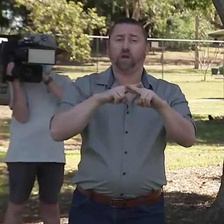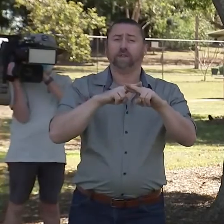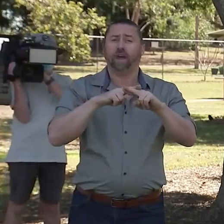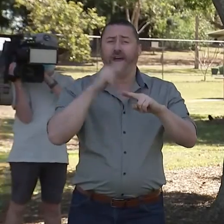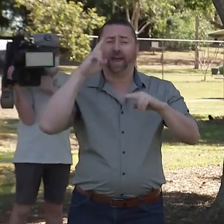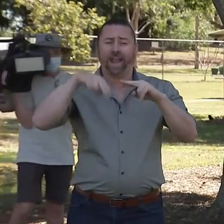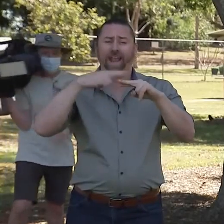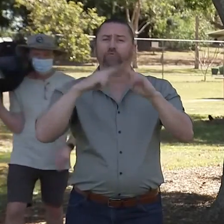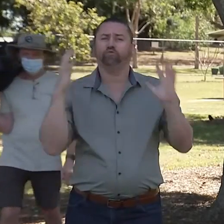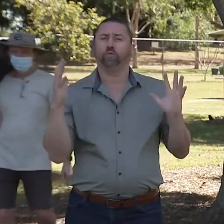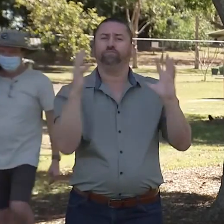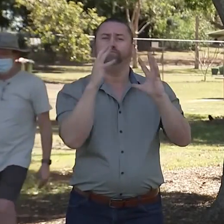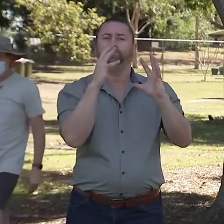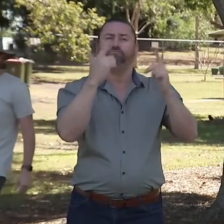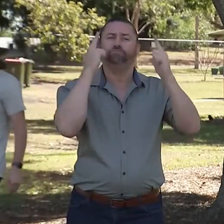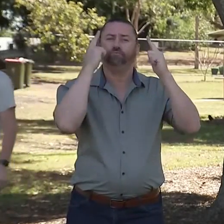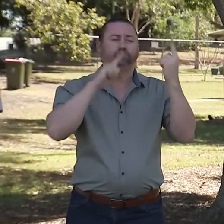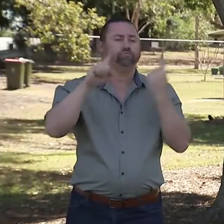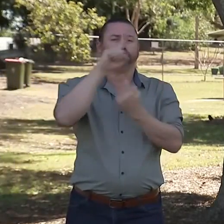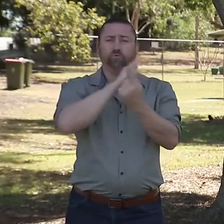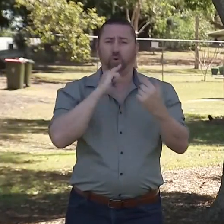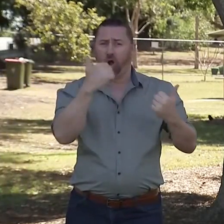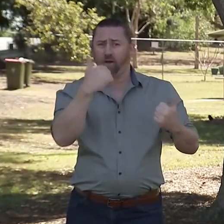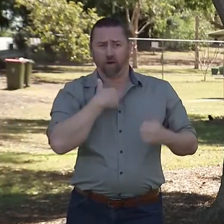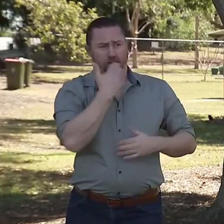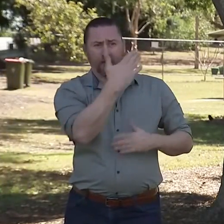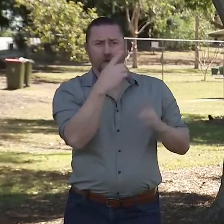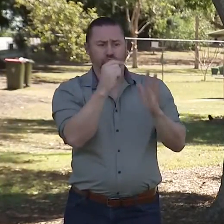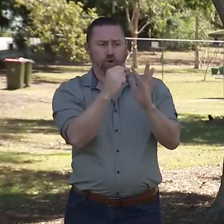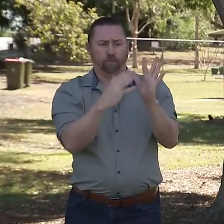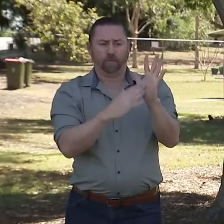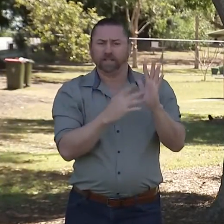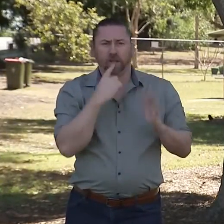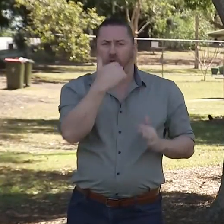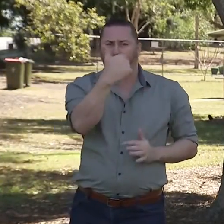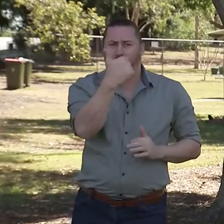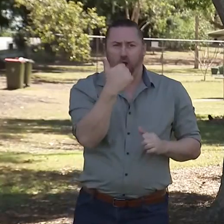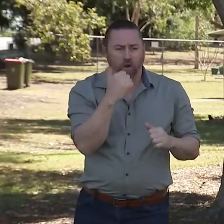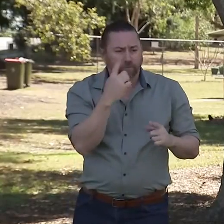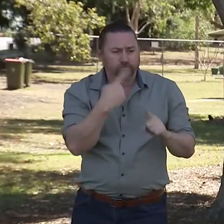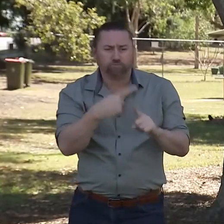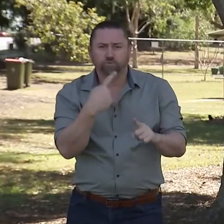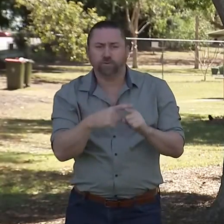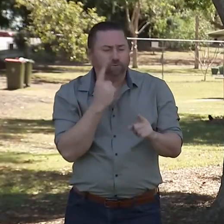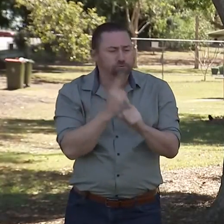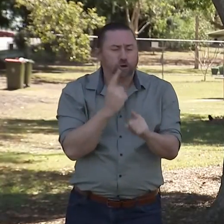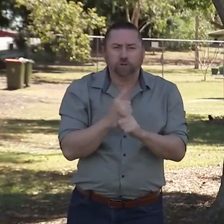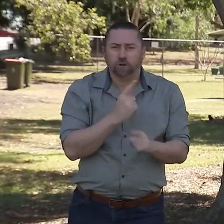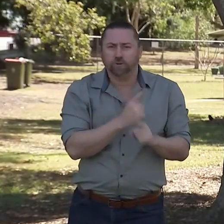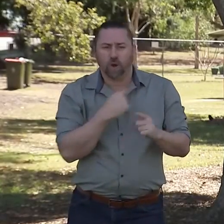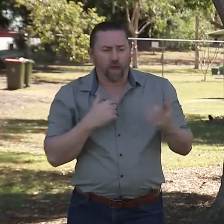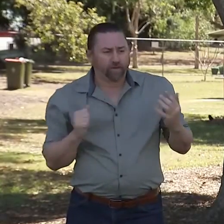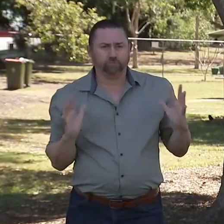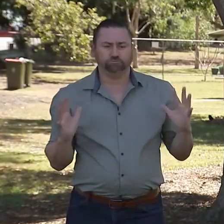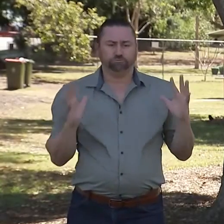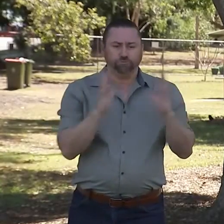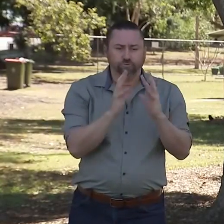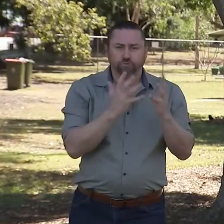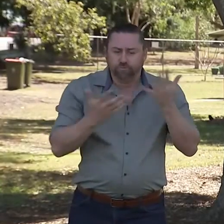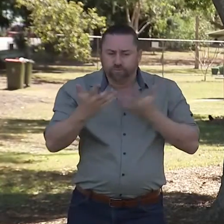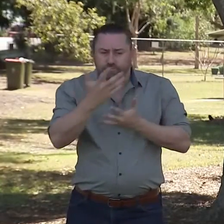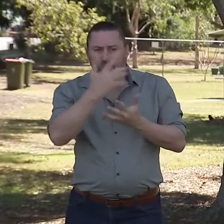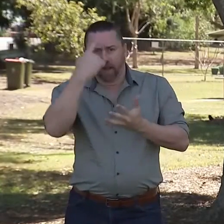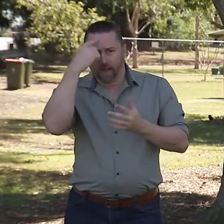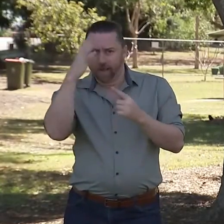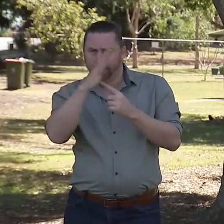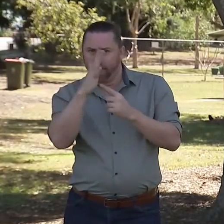meeting. All of the states and territories went in there with the objective to keep Australians safe. And